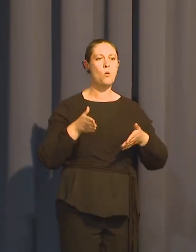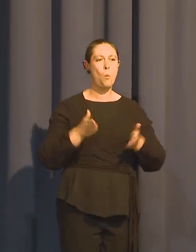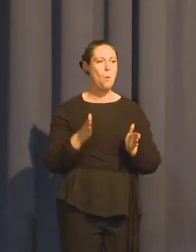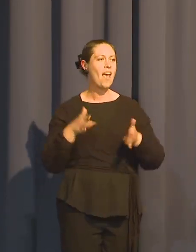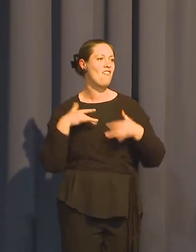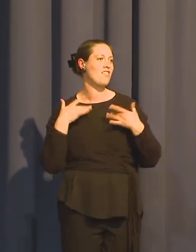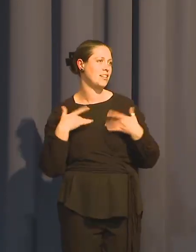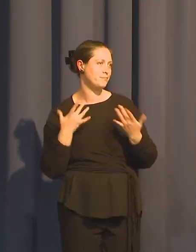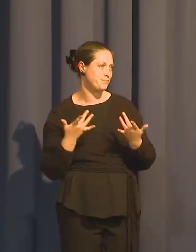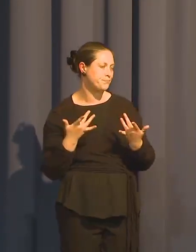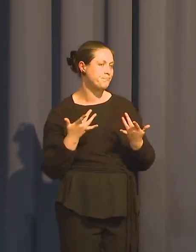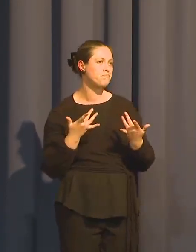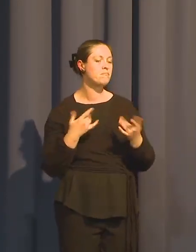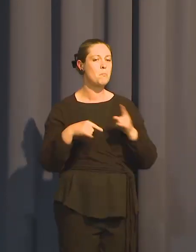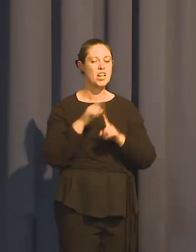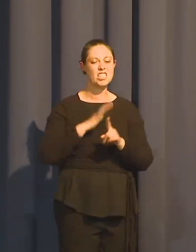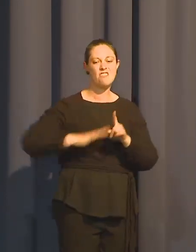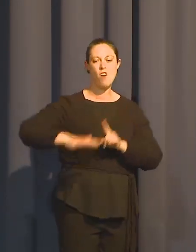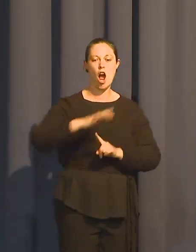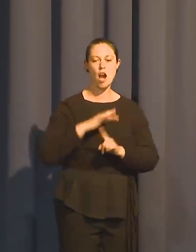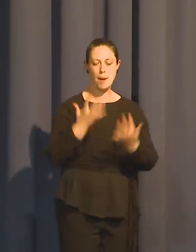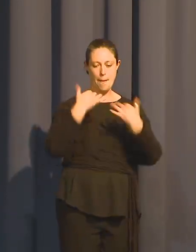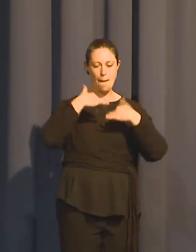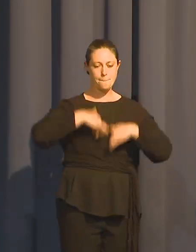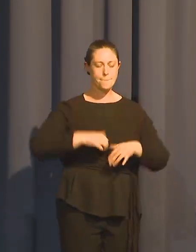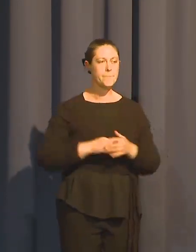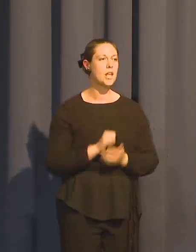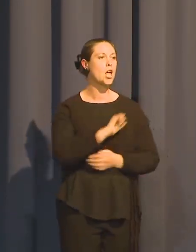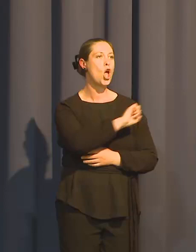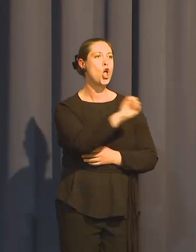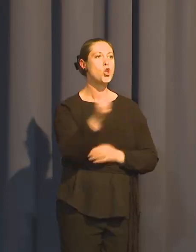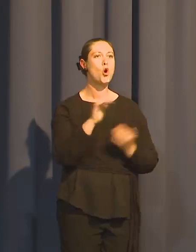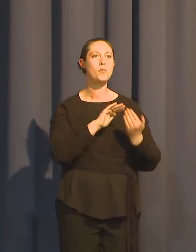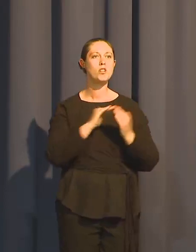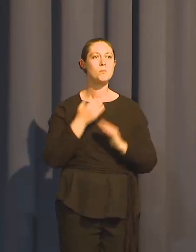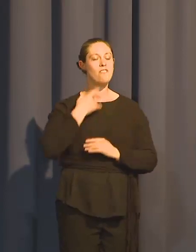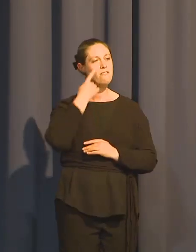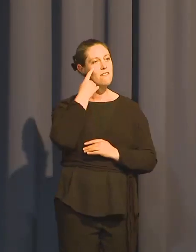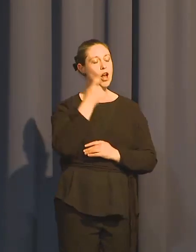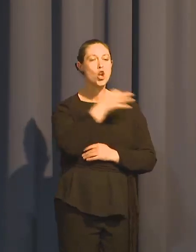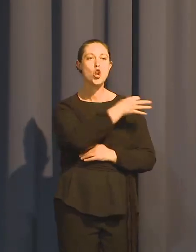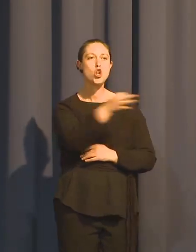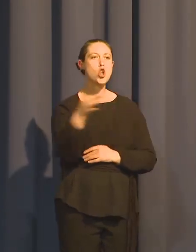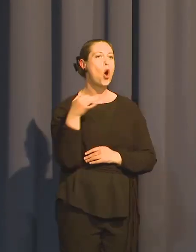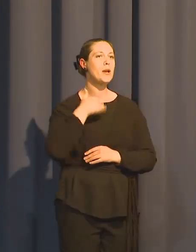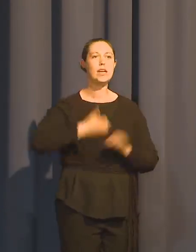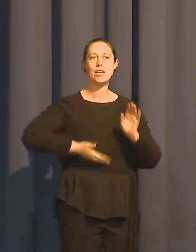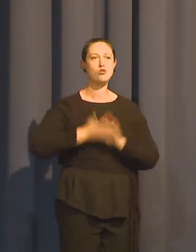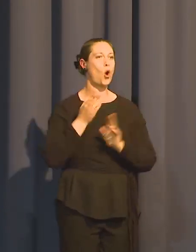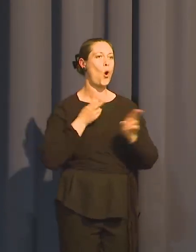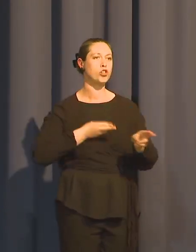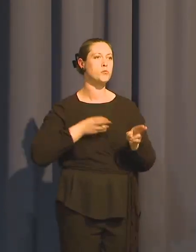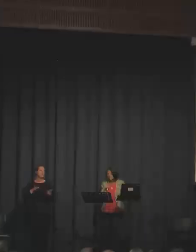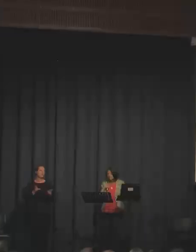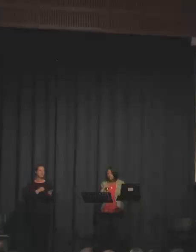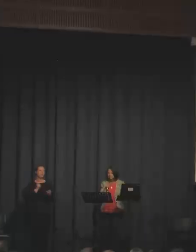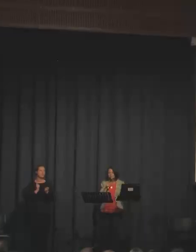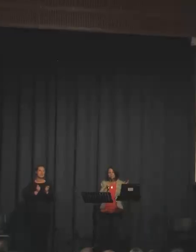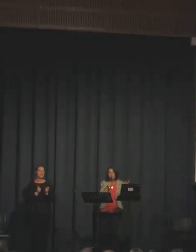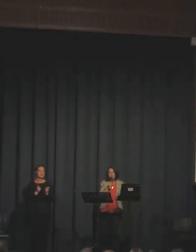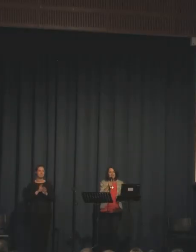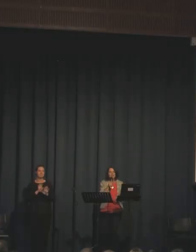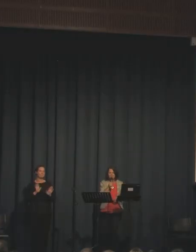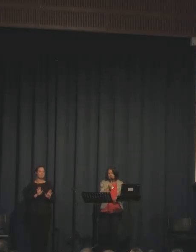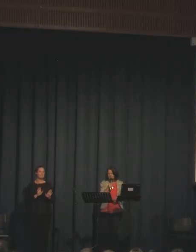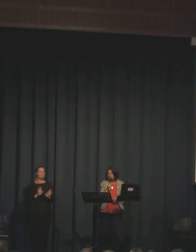So what we found in your communities was that no one had a blood lead level that needed hospitalisation or treatment. So